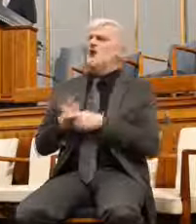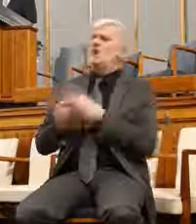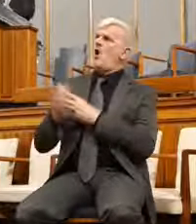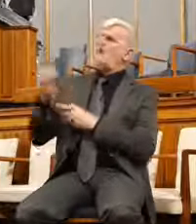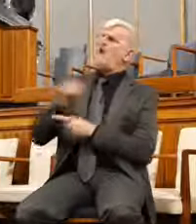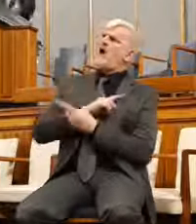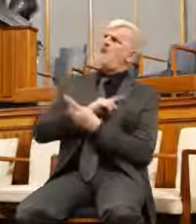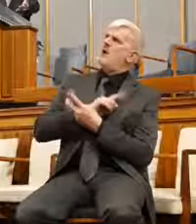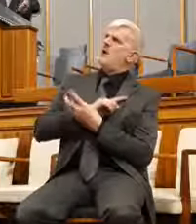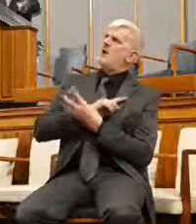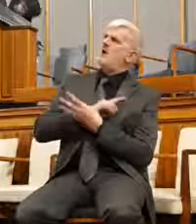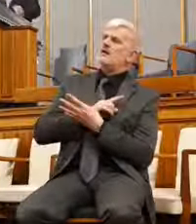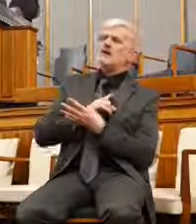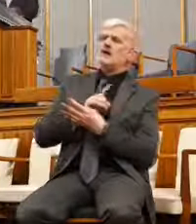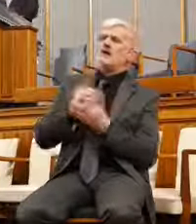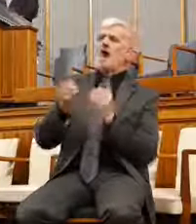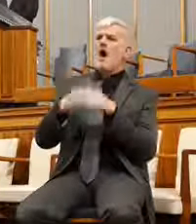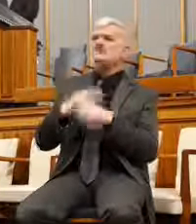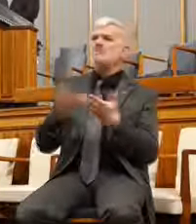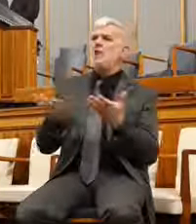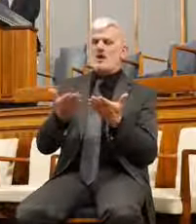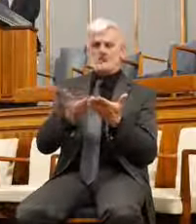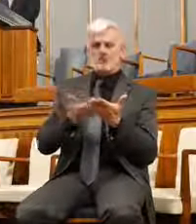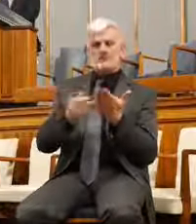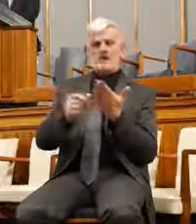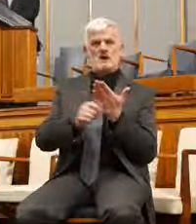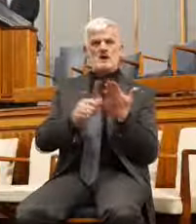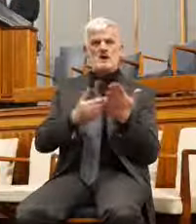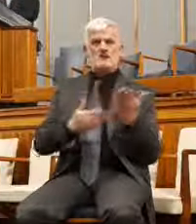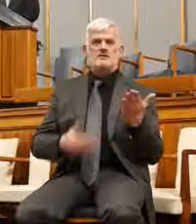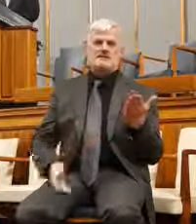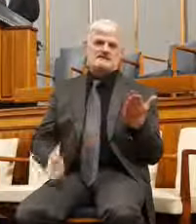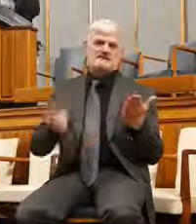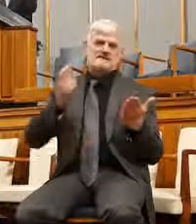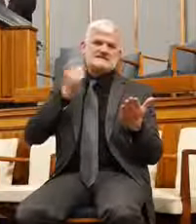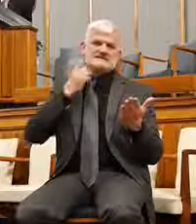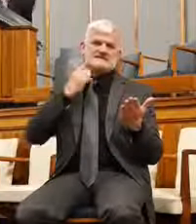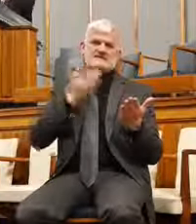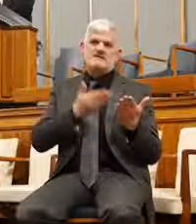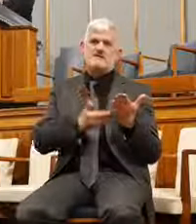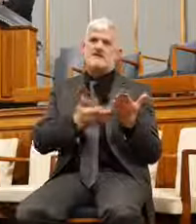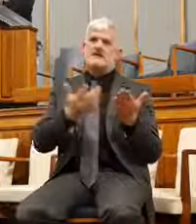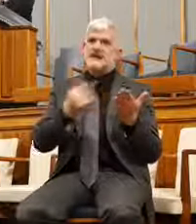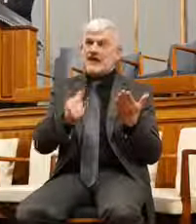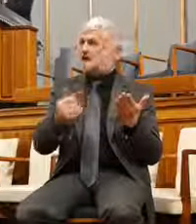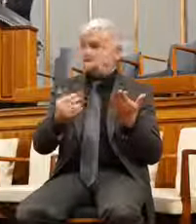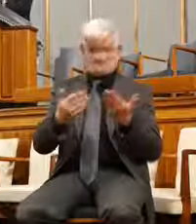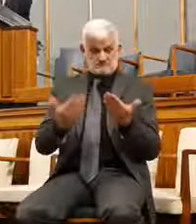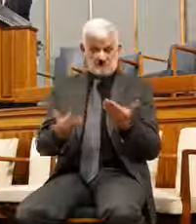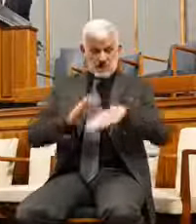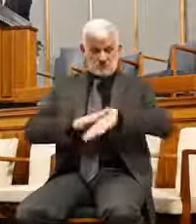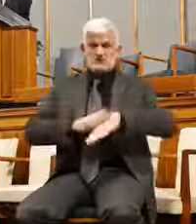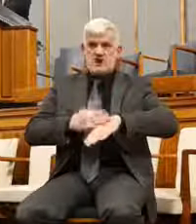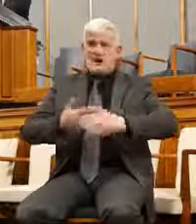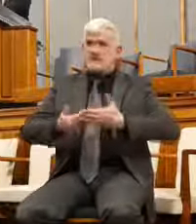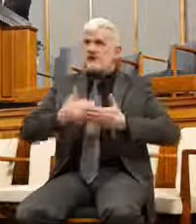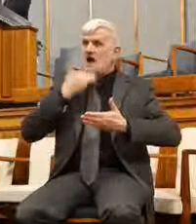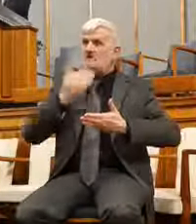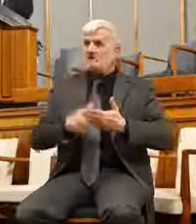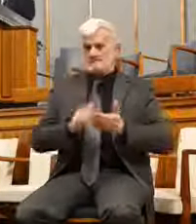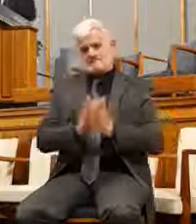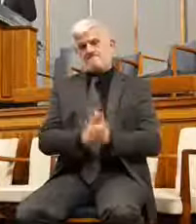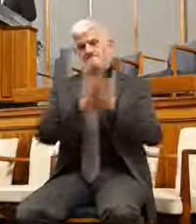the answers are all in the Word of God. We could spend all evening going one by one through some of the problems and